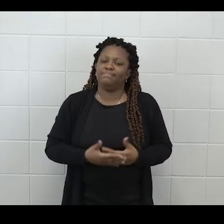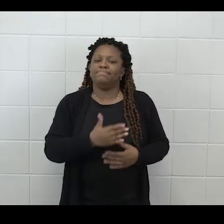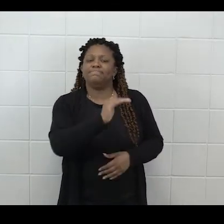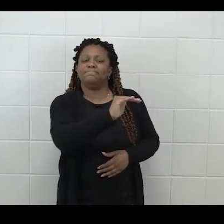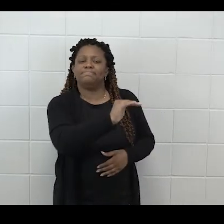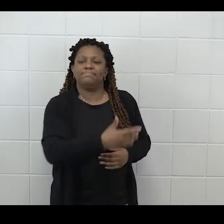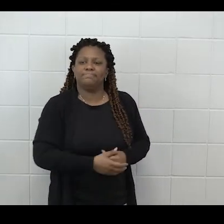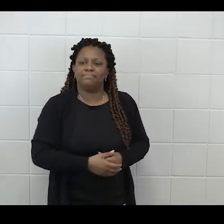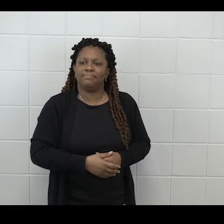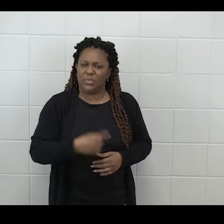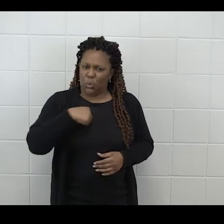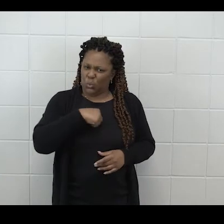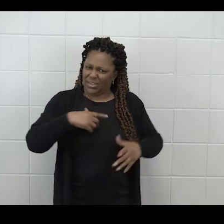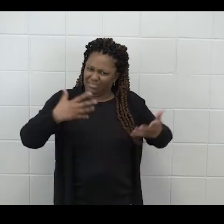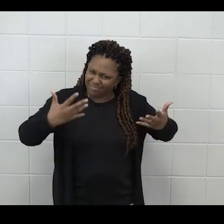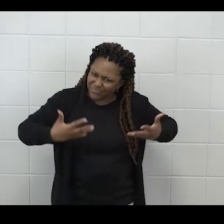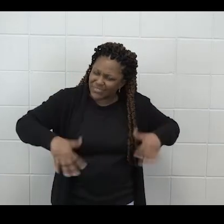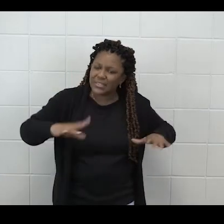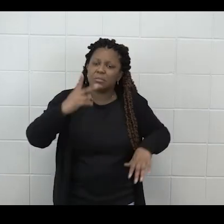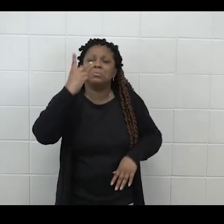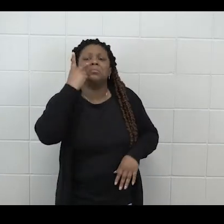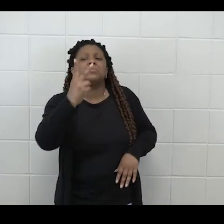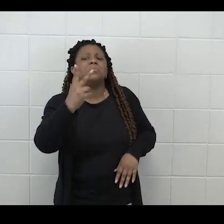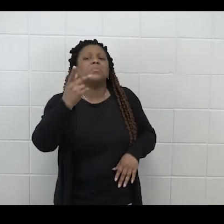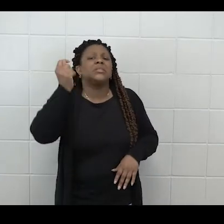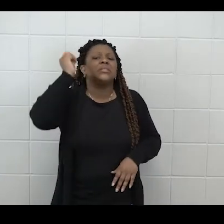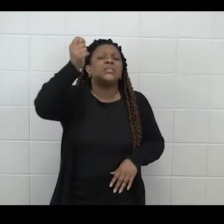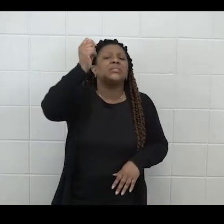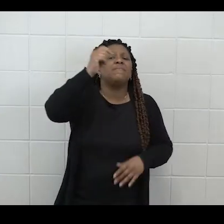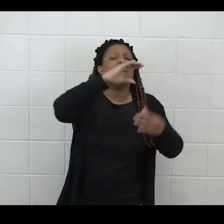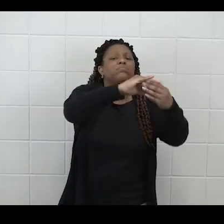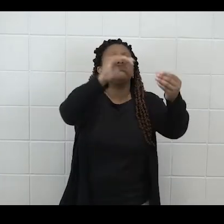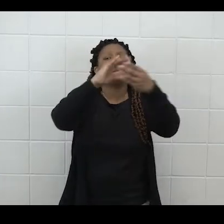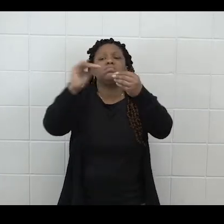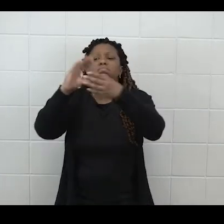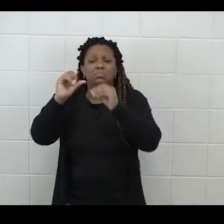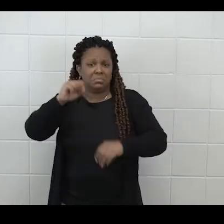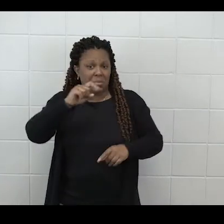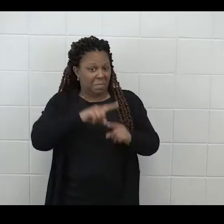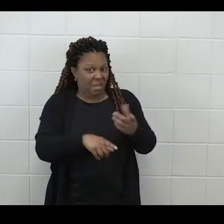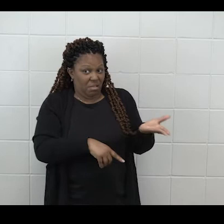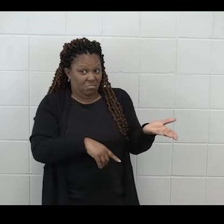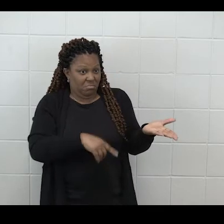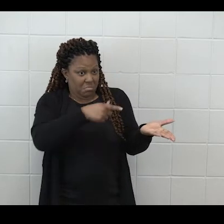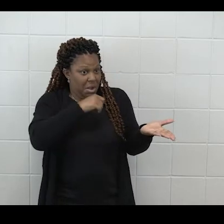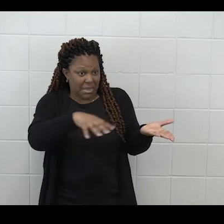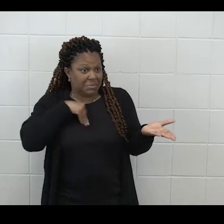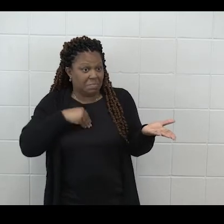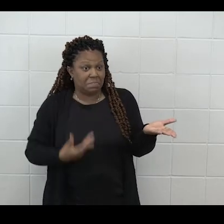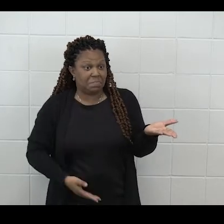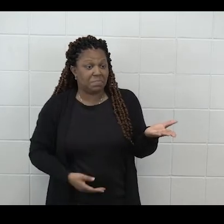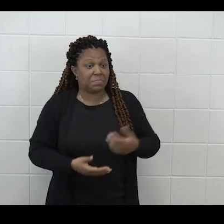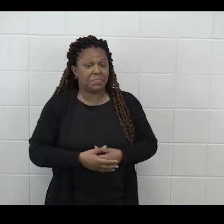of what we know and testify to what we have seen. Yet you do not receive our